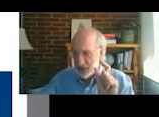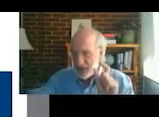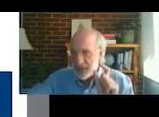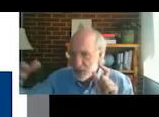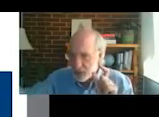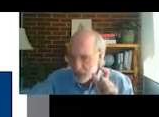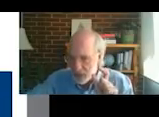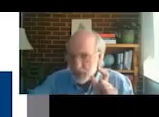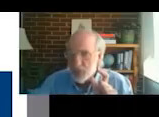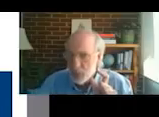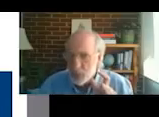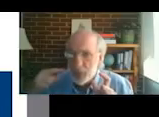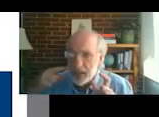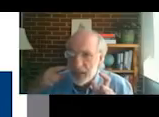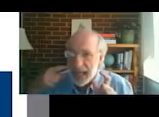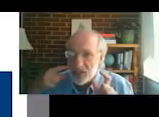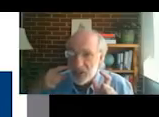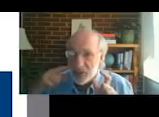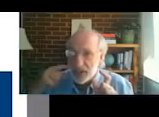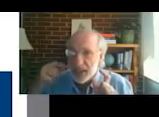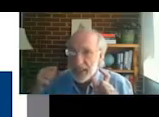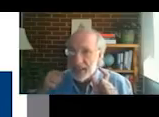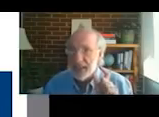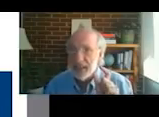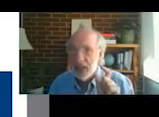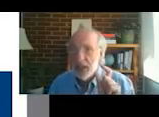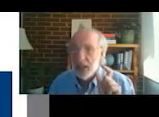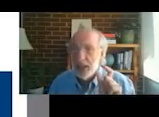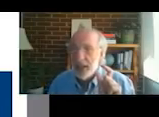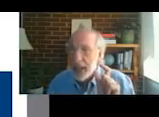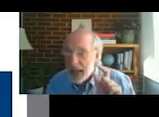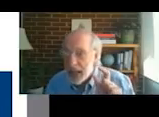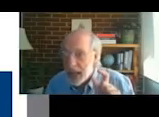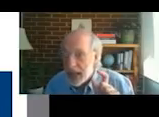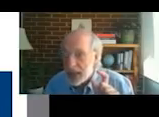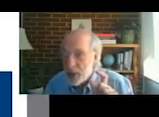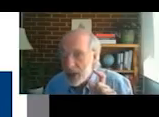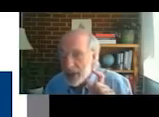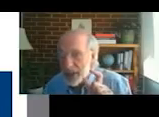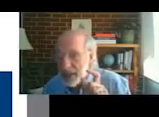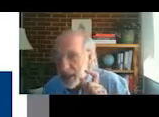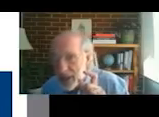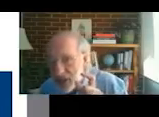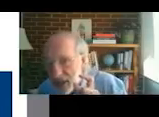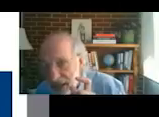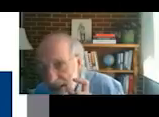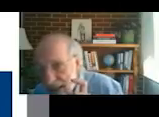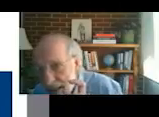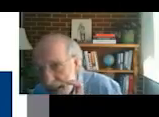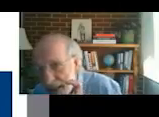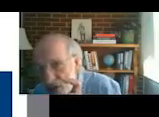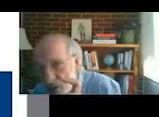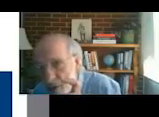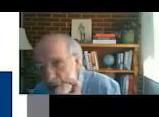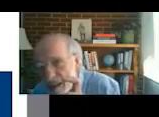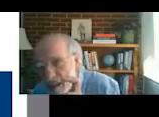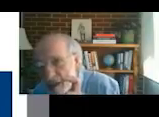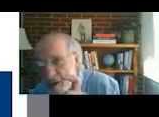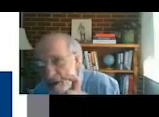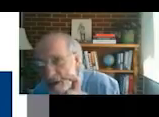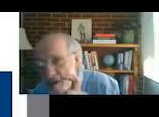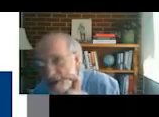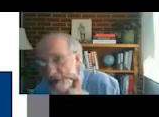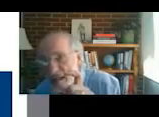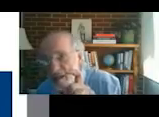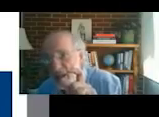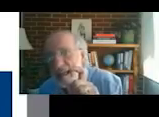child then asks for the candy, and I don't give it this time. I just lean in and I start moving it a